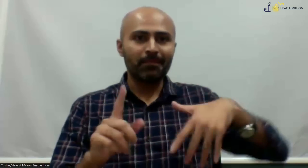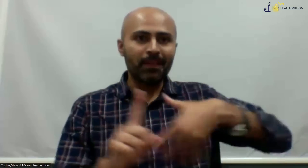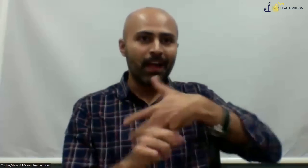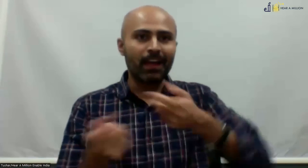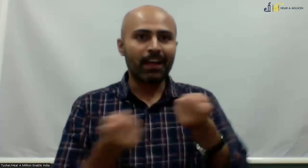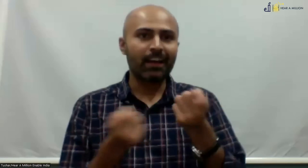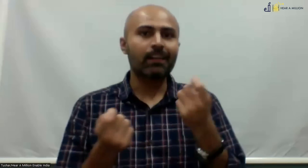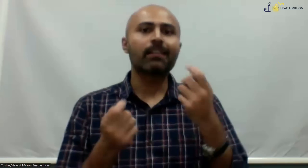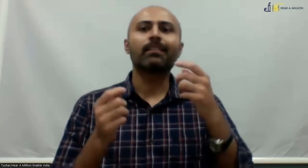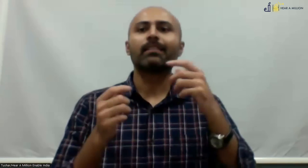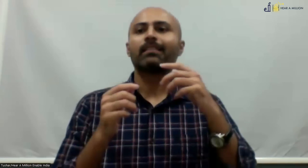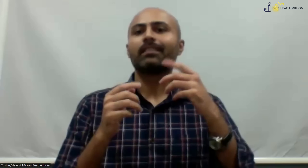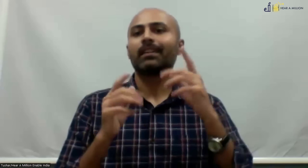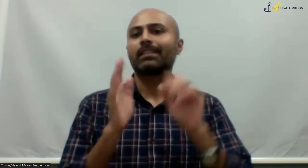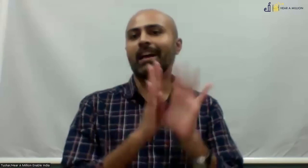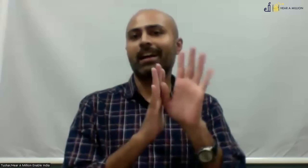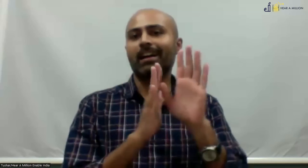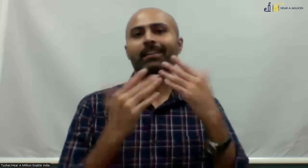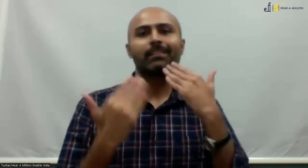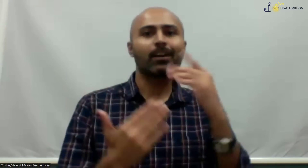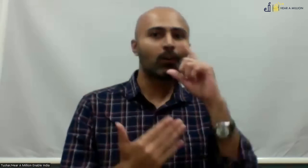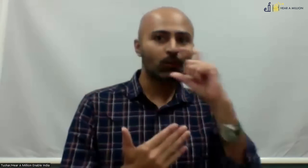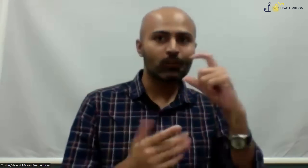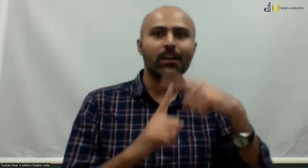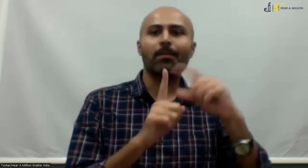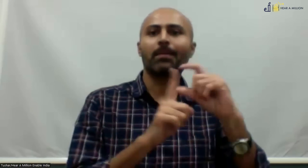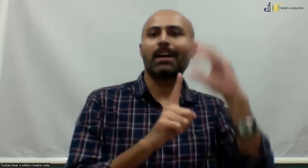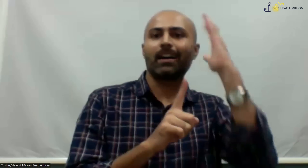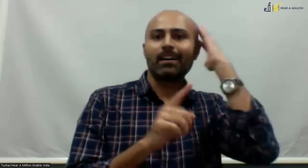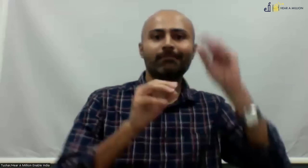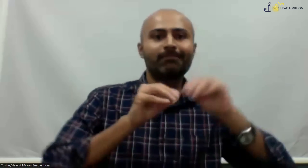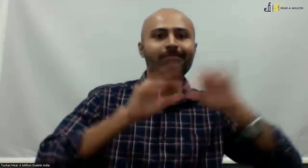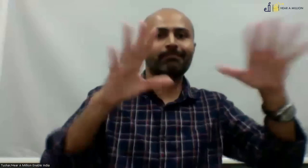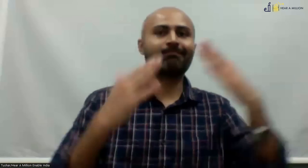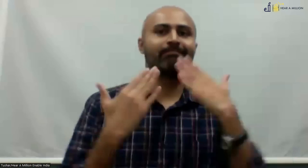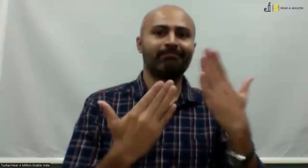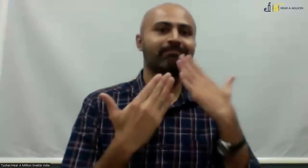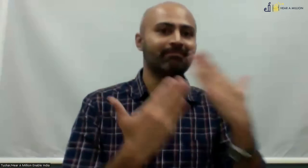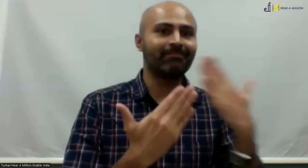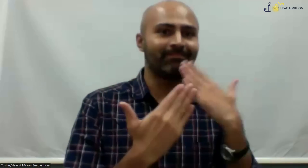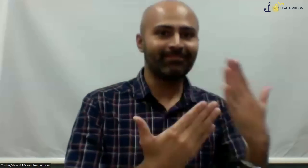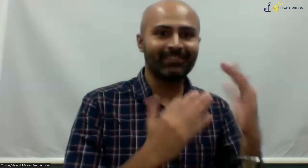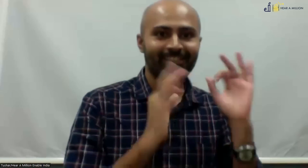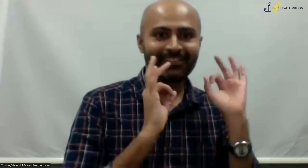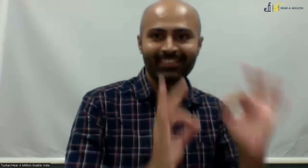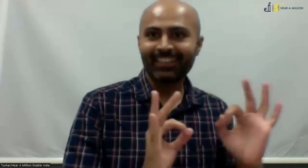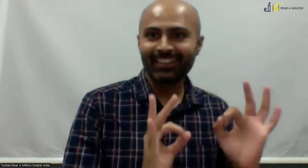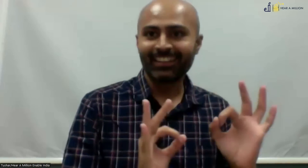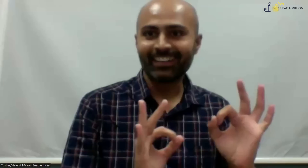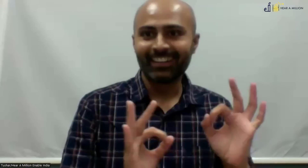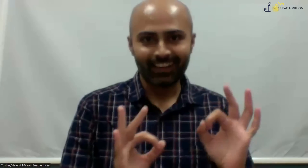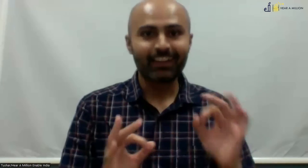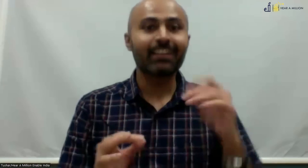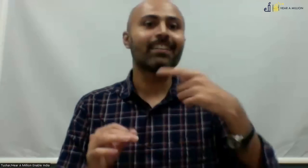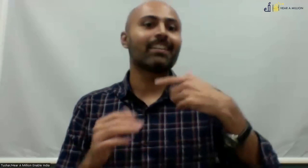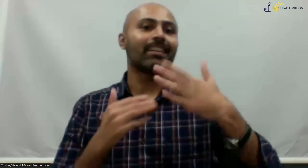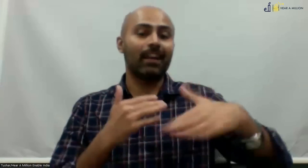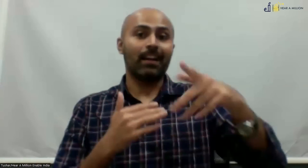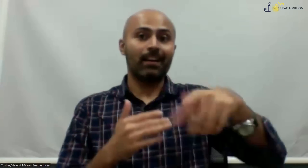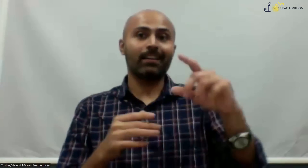your support. We'd also like to thank the team at Here a Million, Charu and Deepak, who